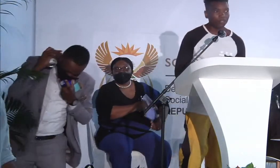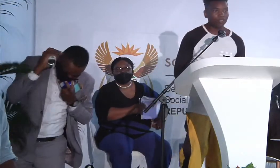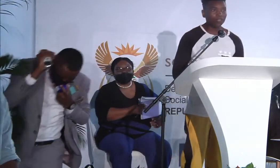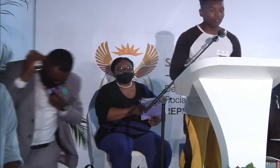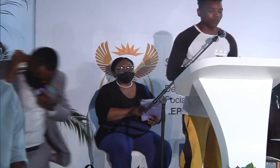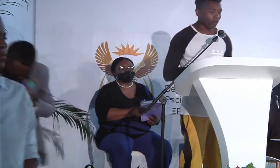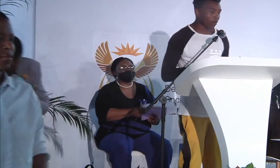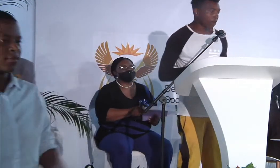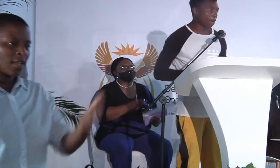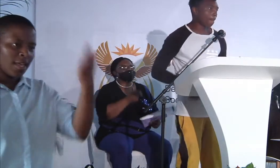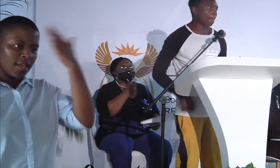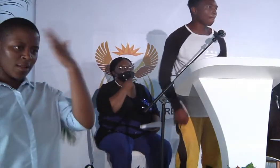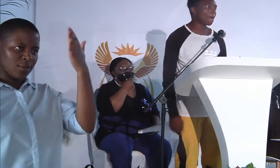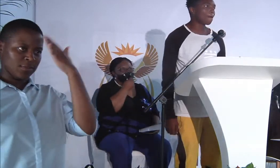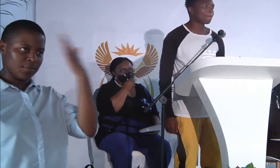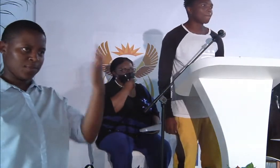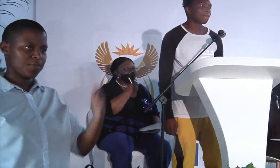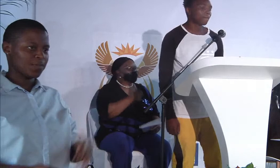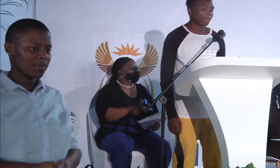Greetings, everyone.